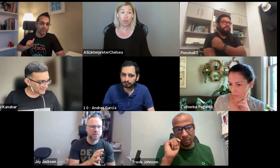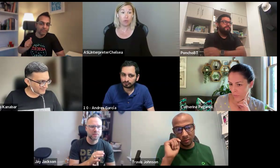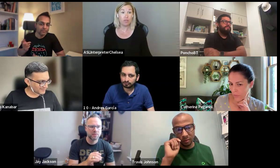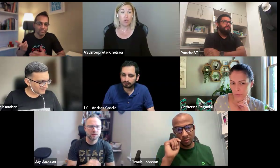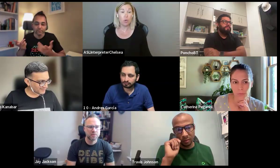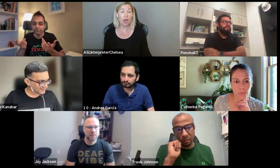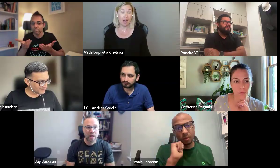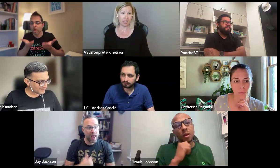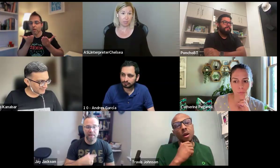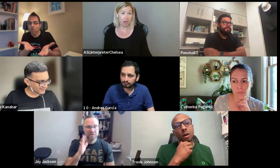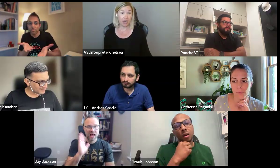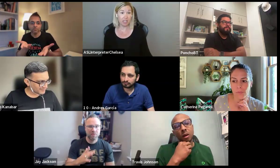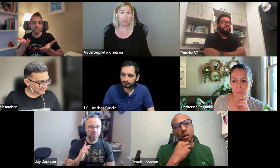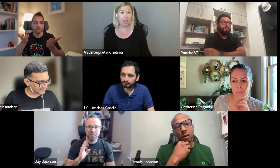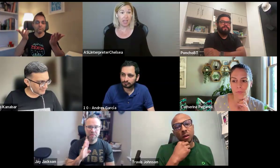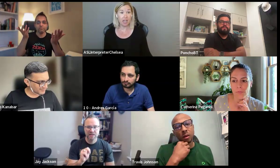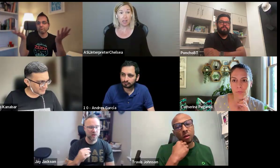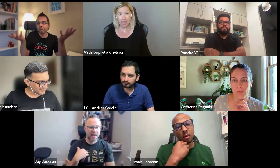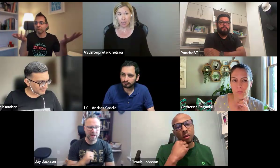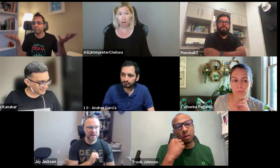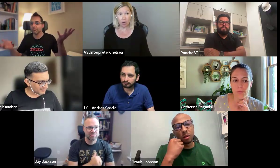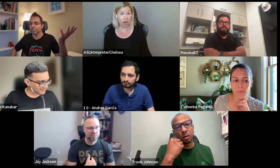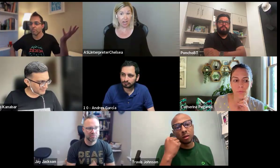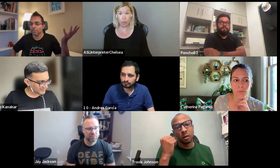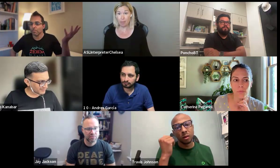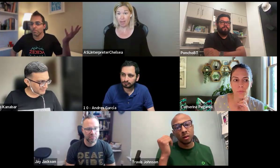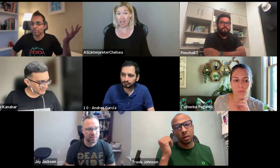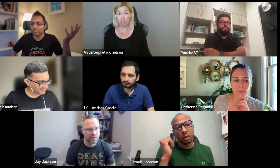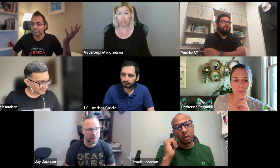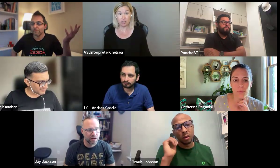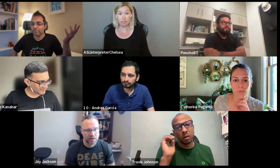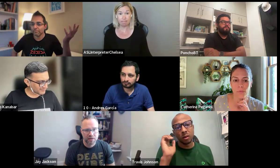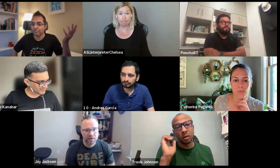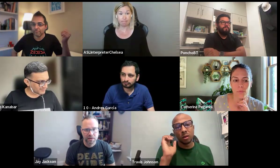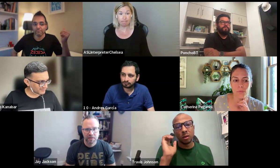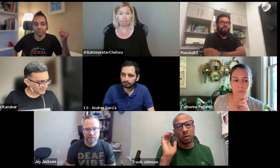for those of you who have experience being in Atlanta, are there any recommendations?